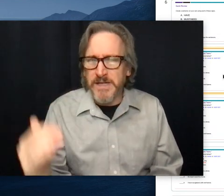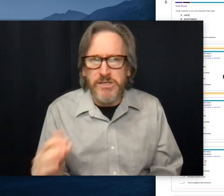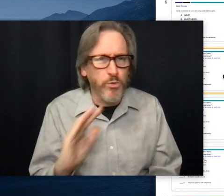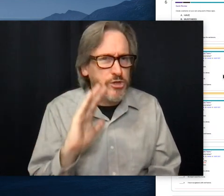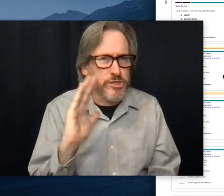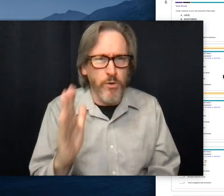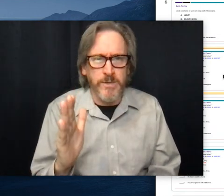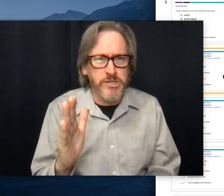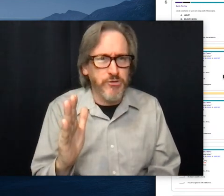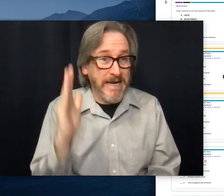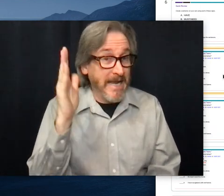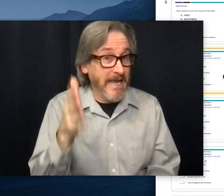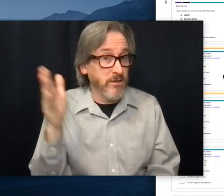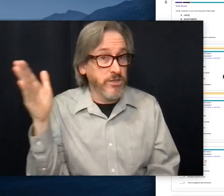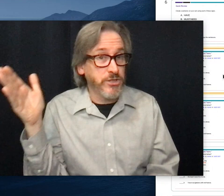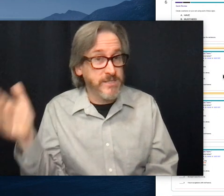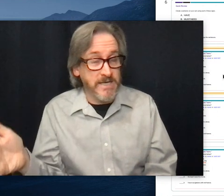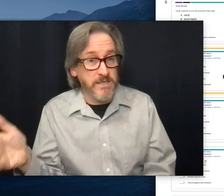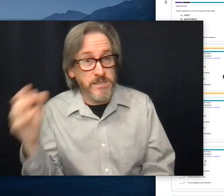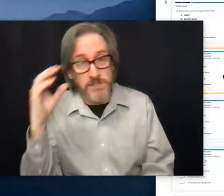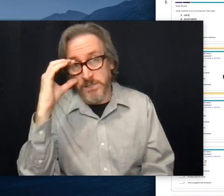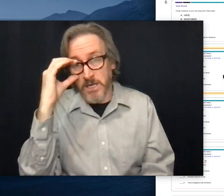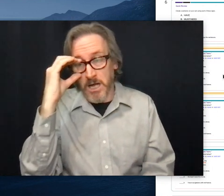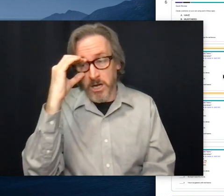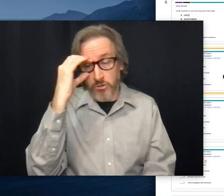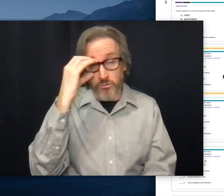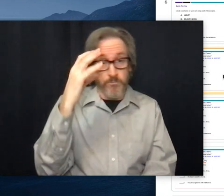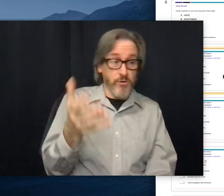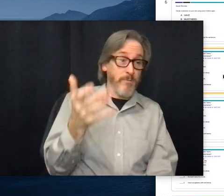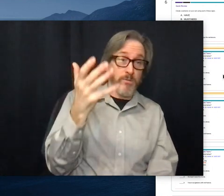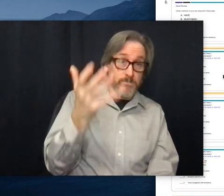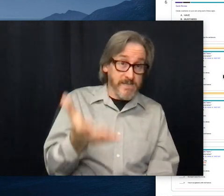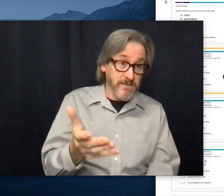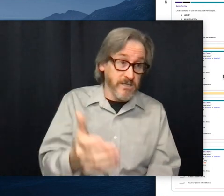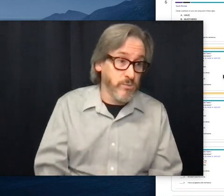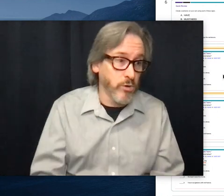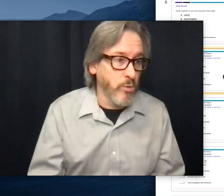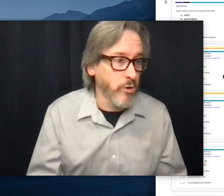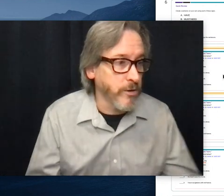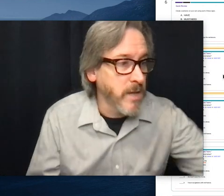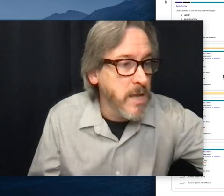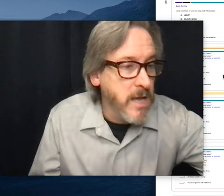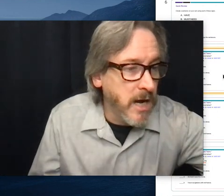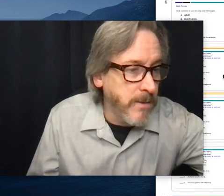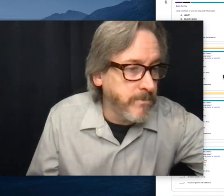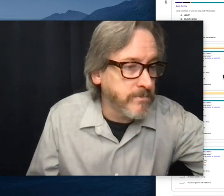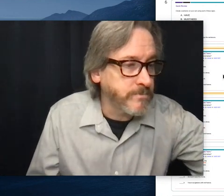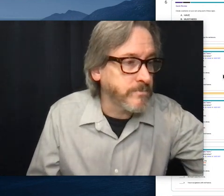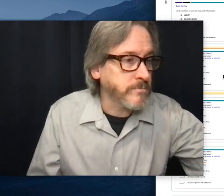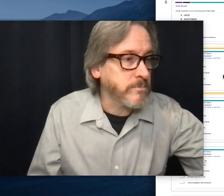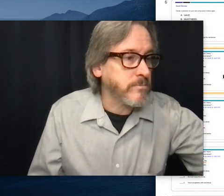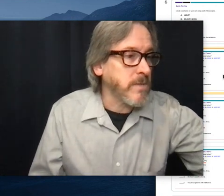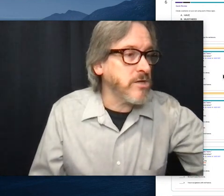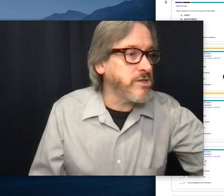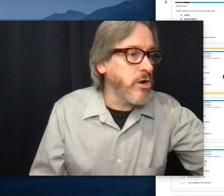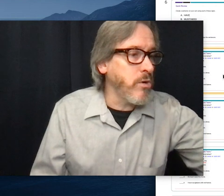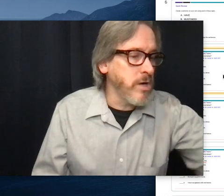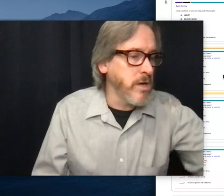Most of these we're just going with straight English sentence, grammar, sentence, word order.